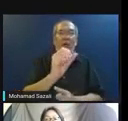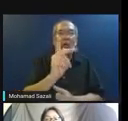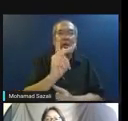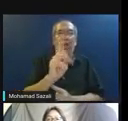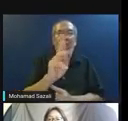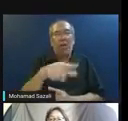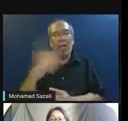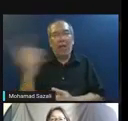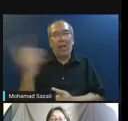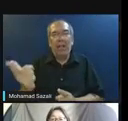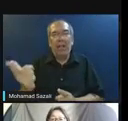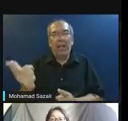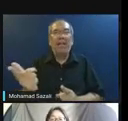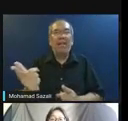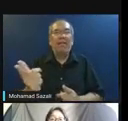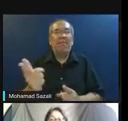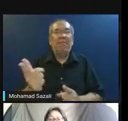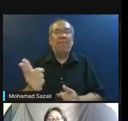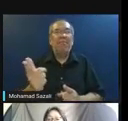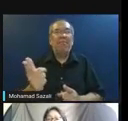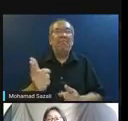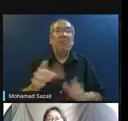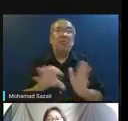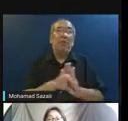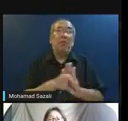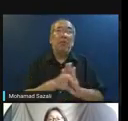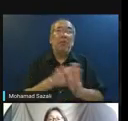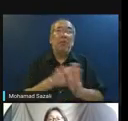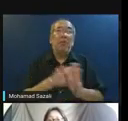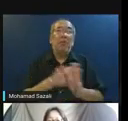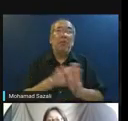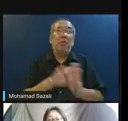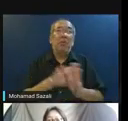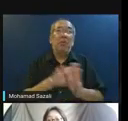So sometimes, for us the deaf,